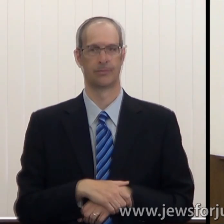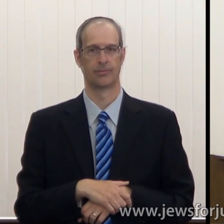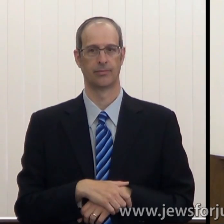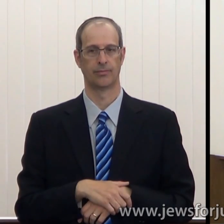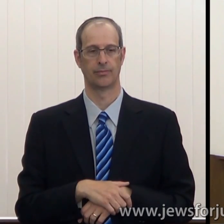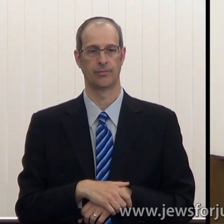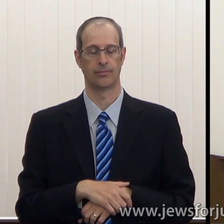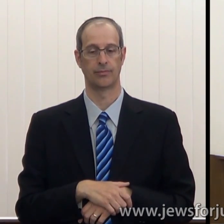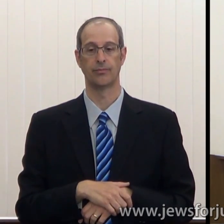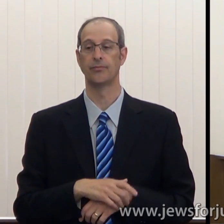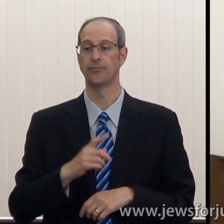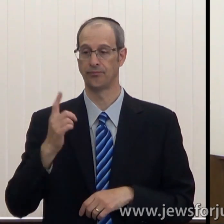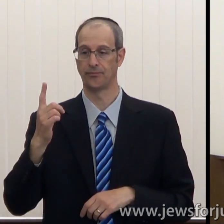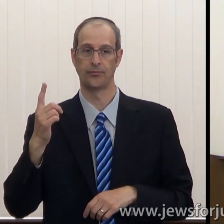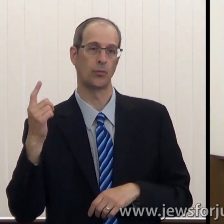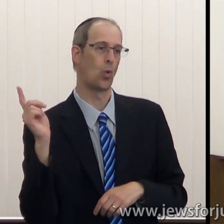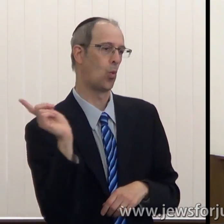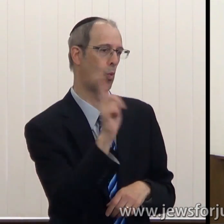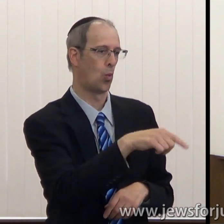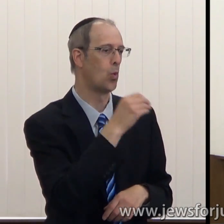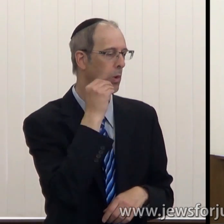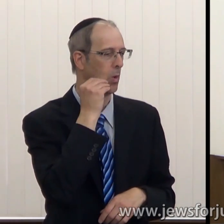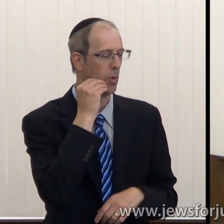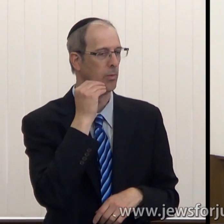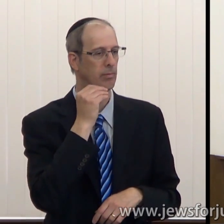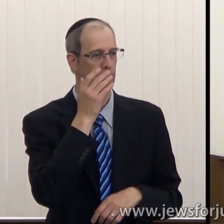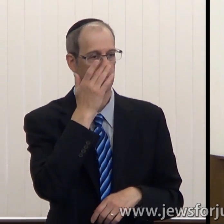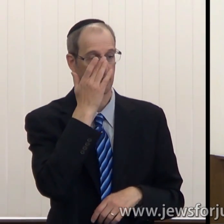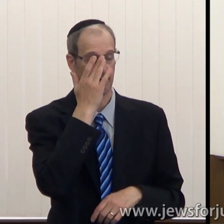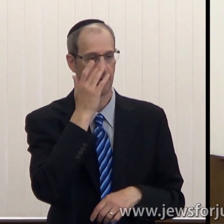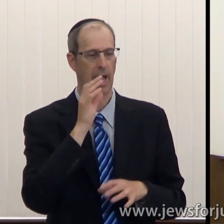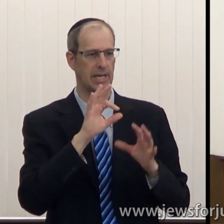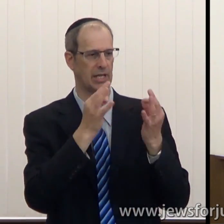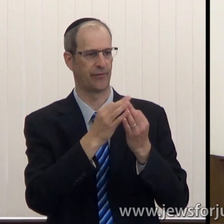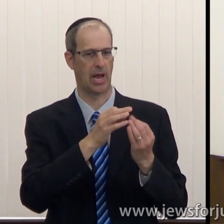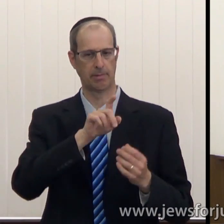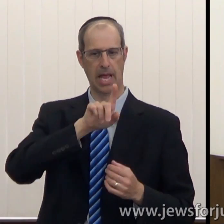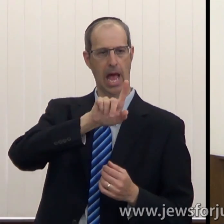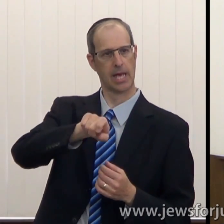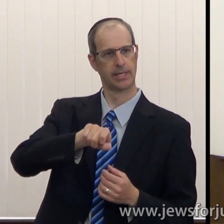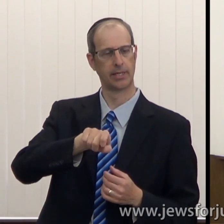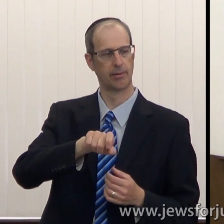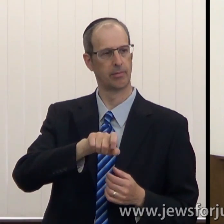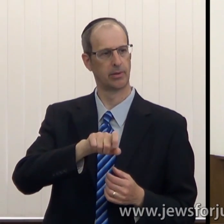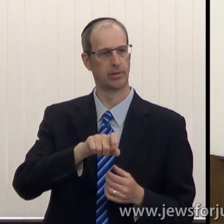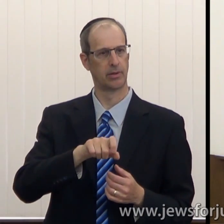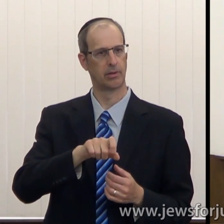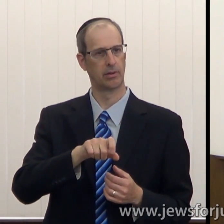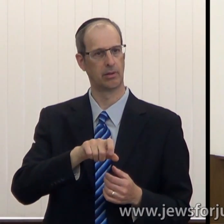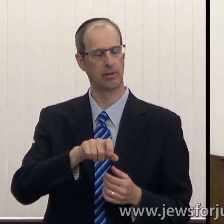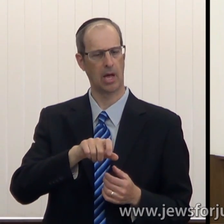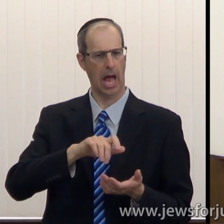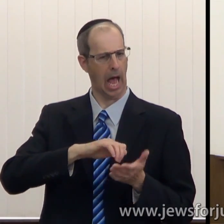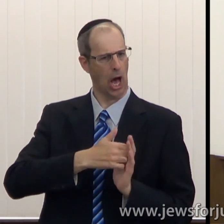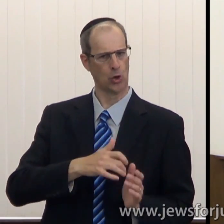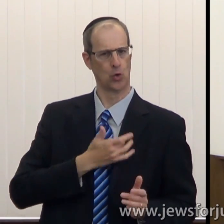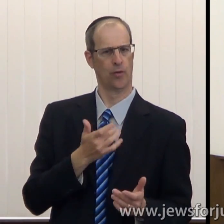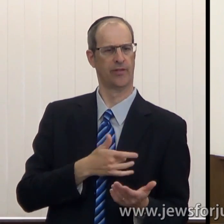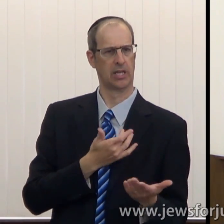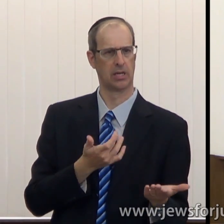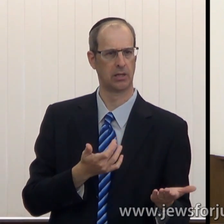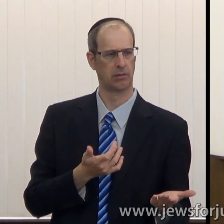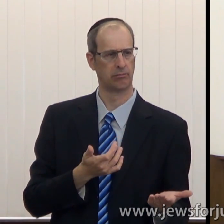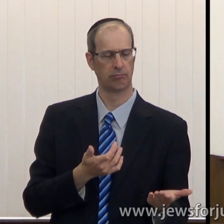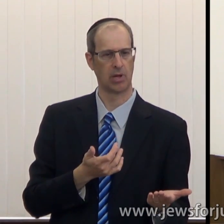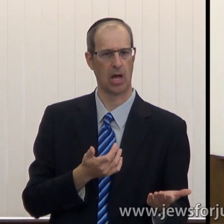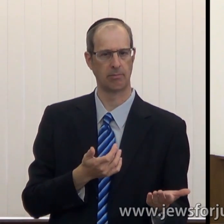When he went home and his family asked him, "How do you feel